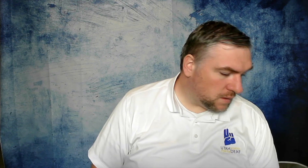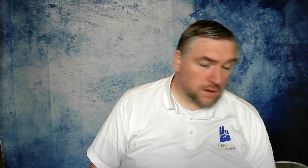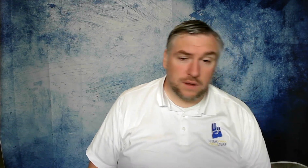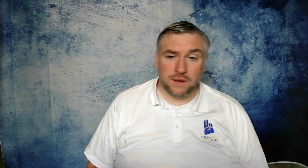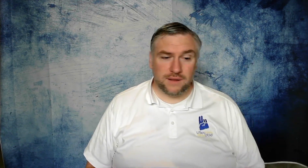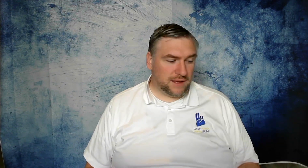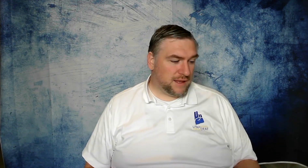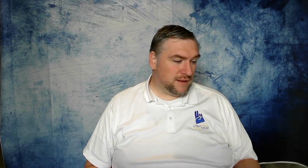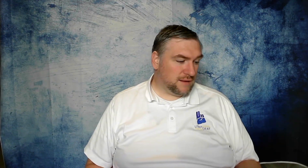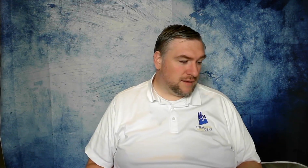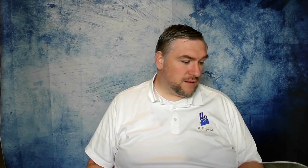possible?